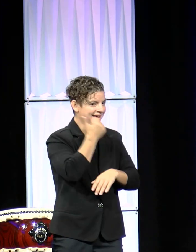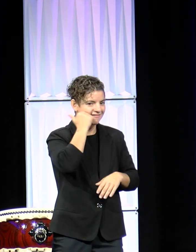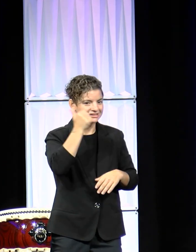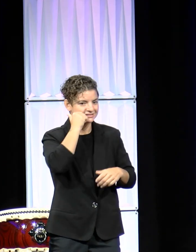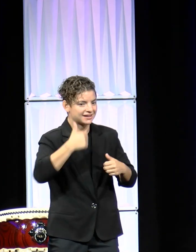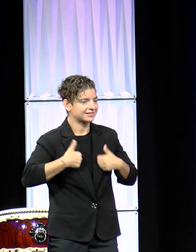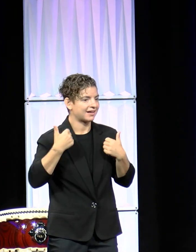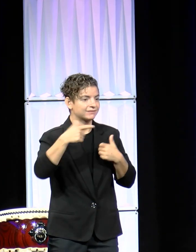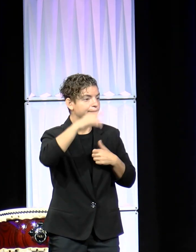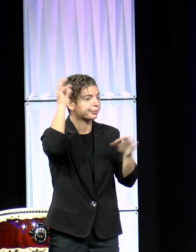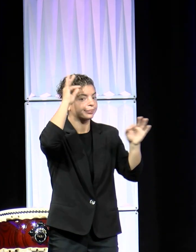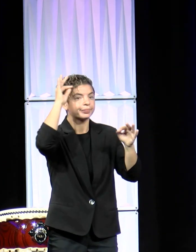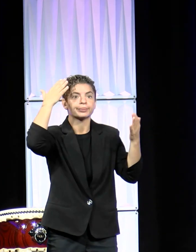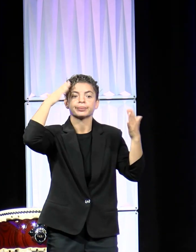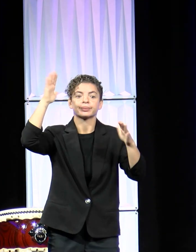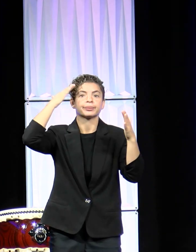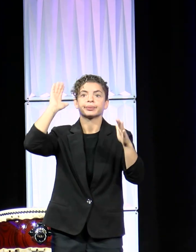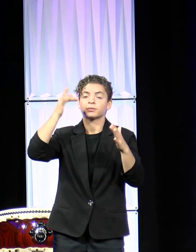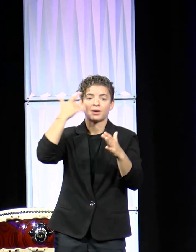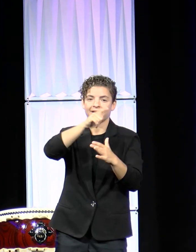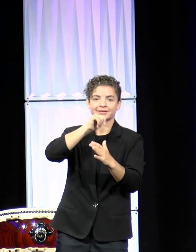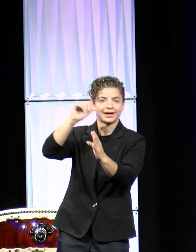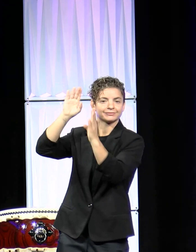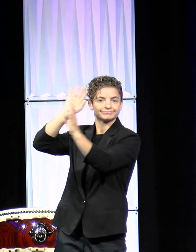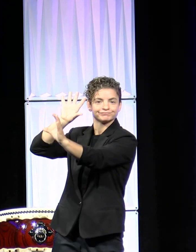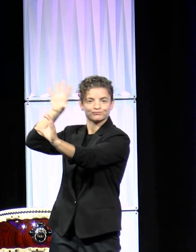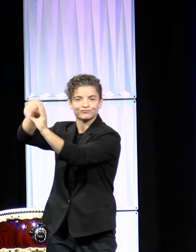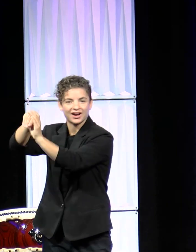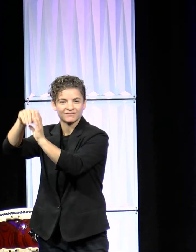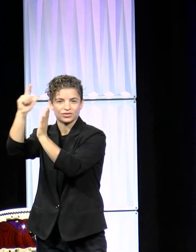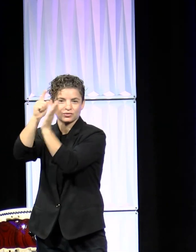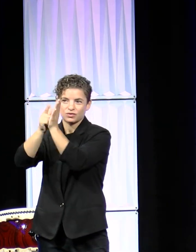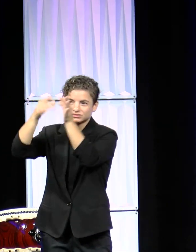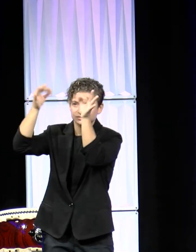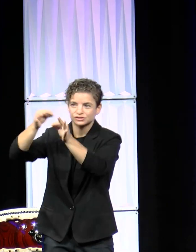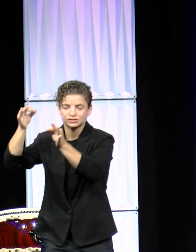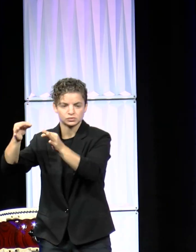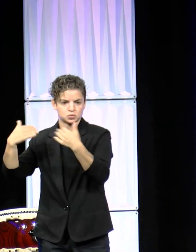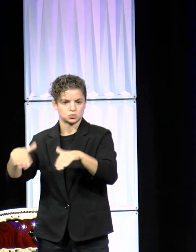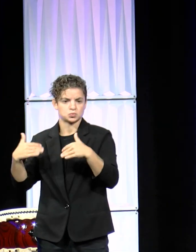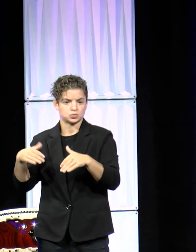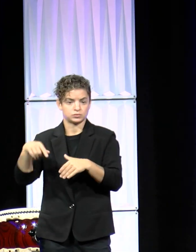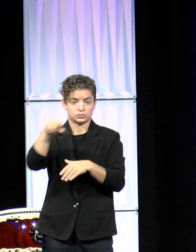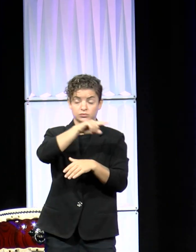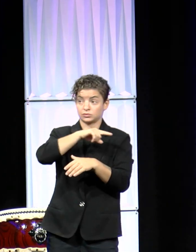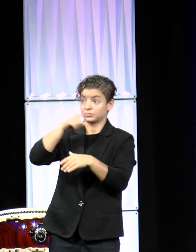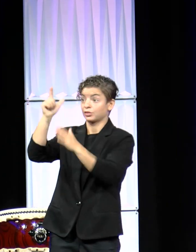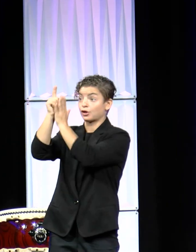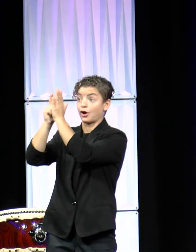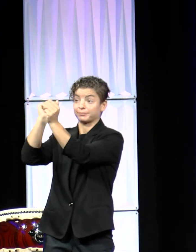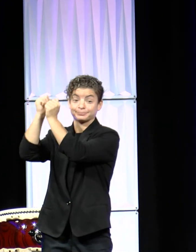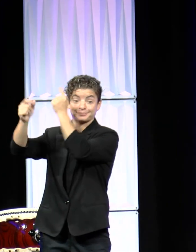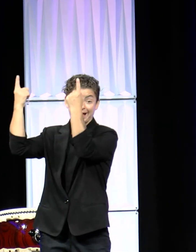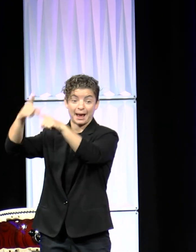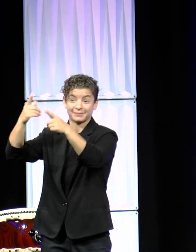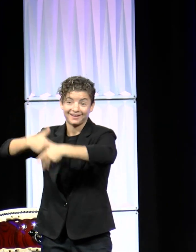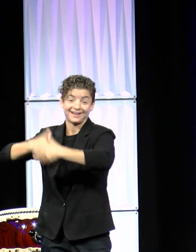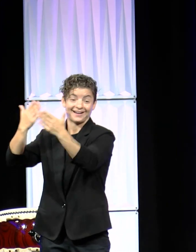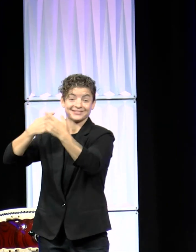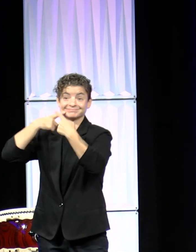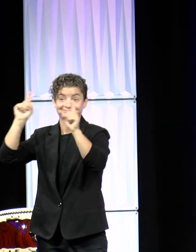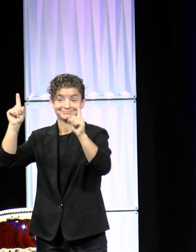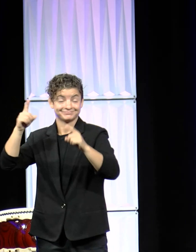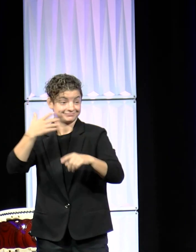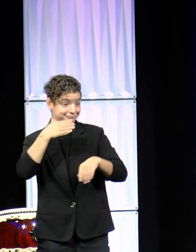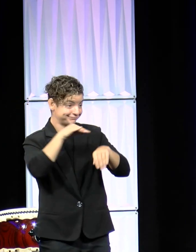paying attention. And so we can't get mad after the fact when you didn't vote, you weren't going to those meetings, and your